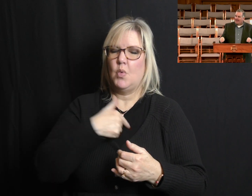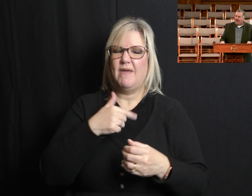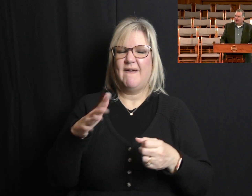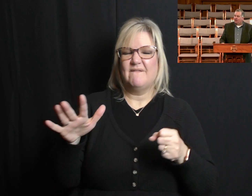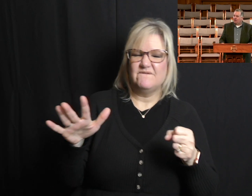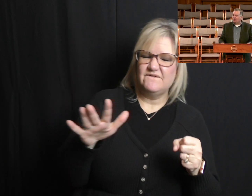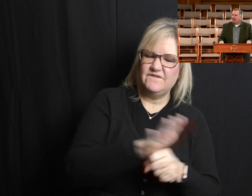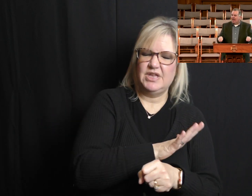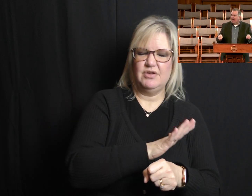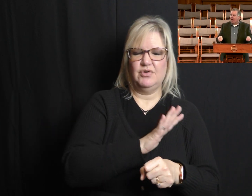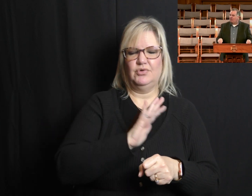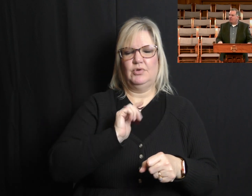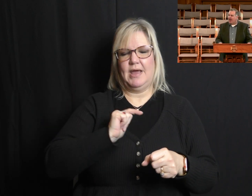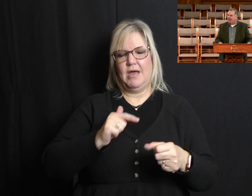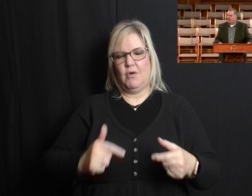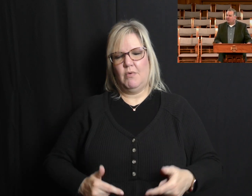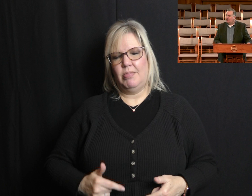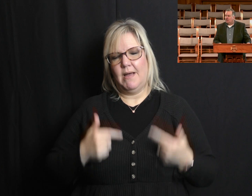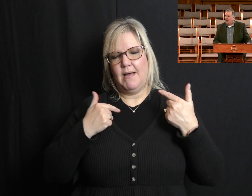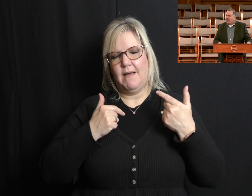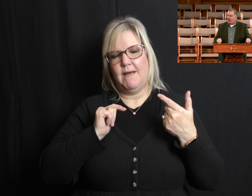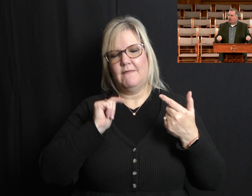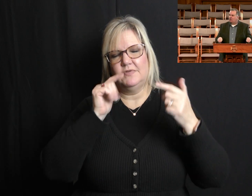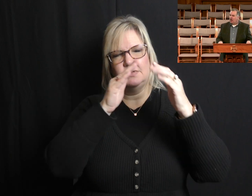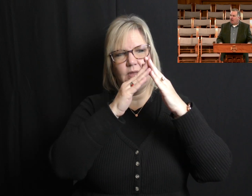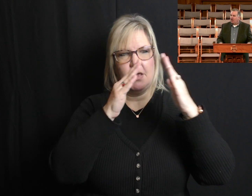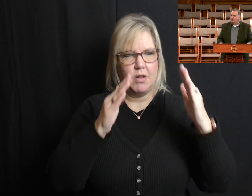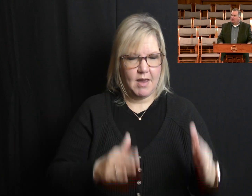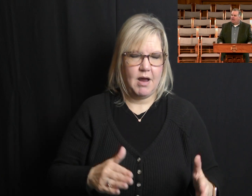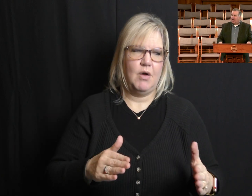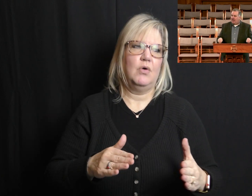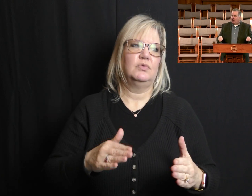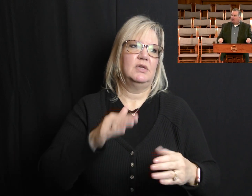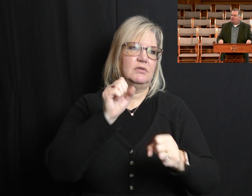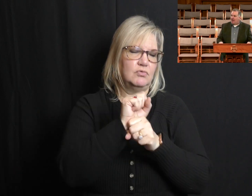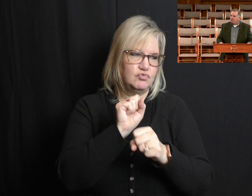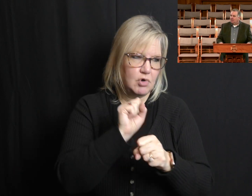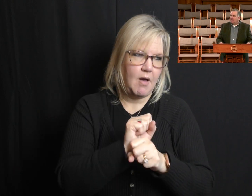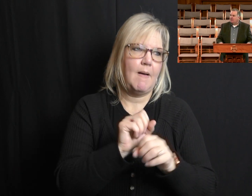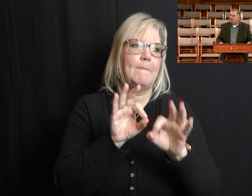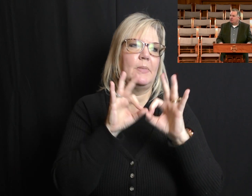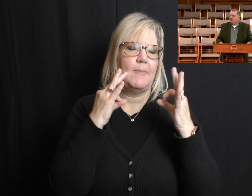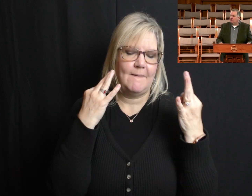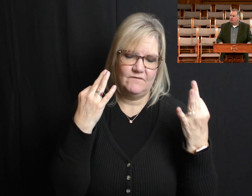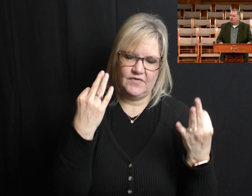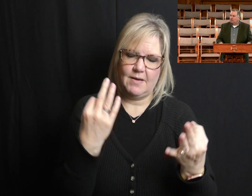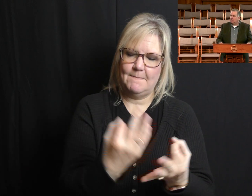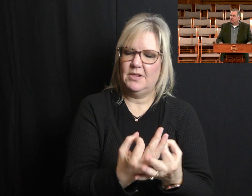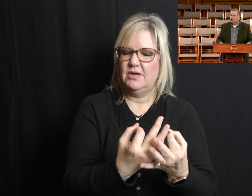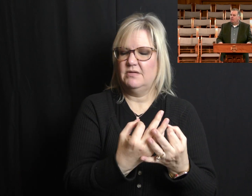and our calendars and our finances and our jobs and our families